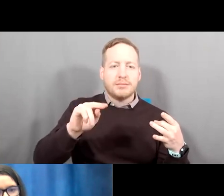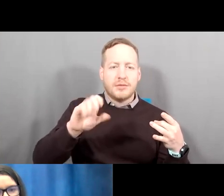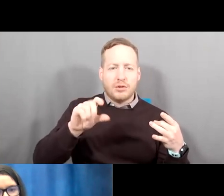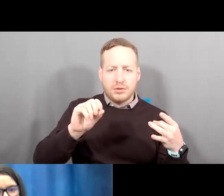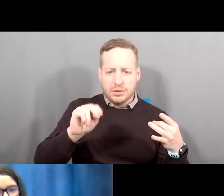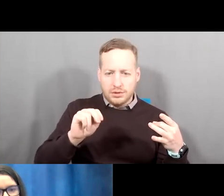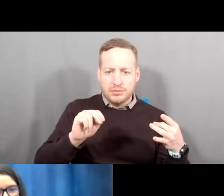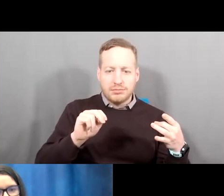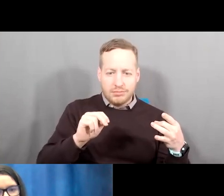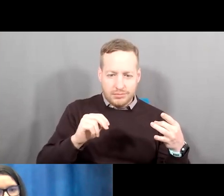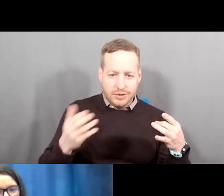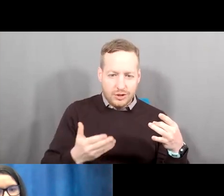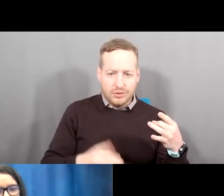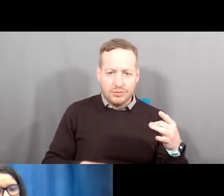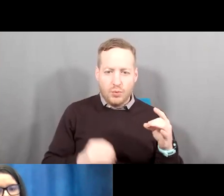We have